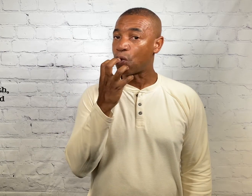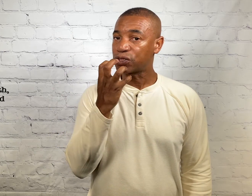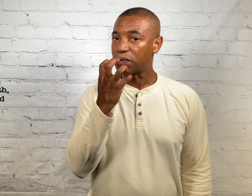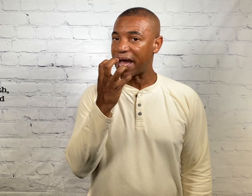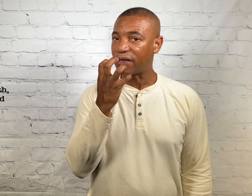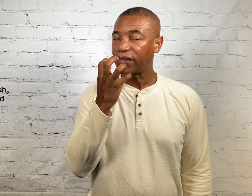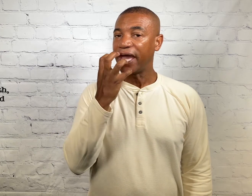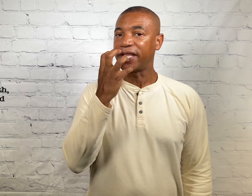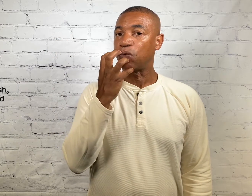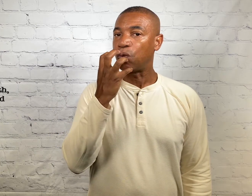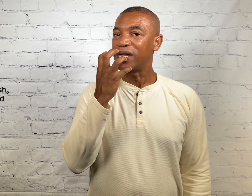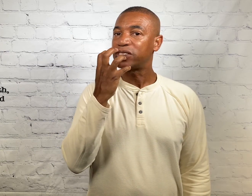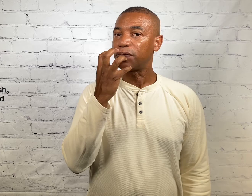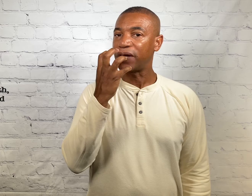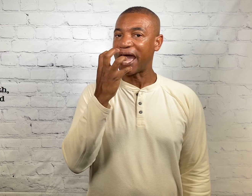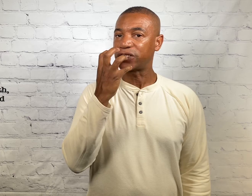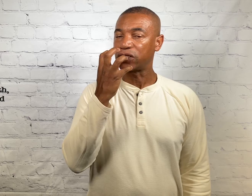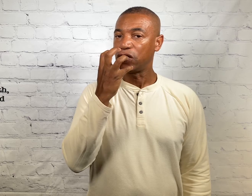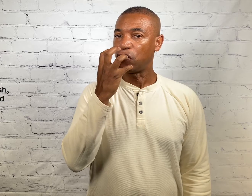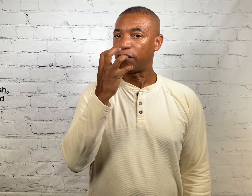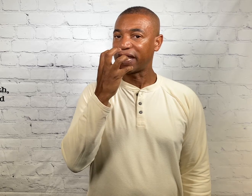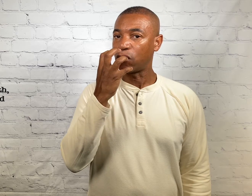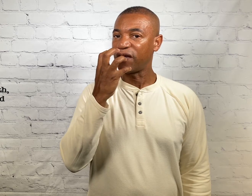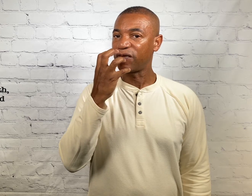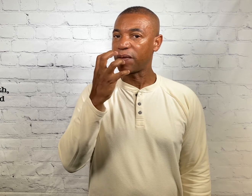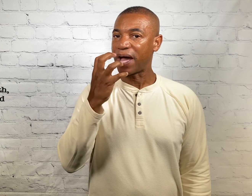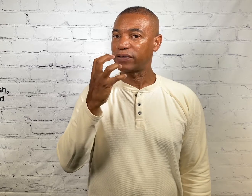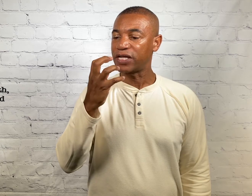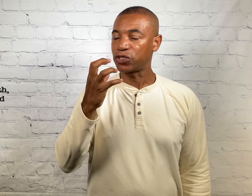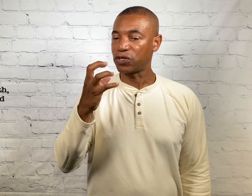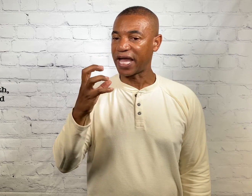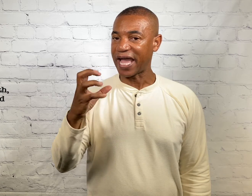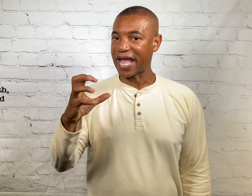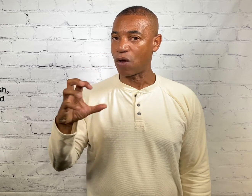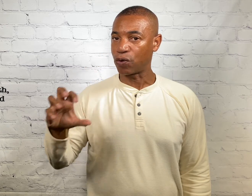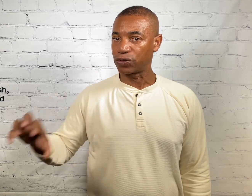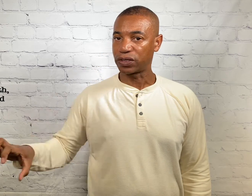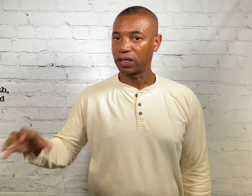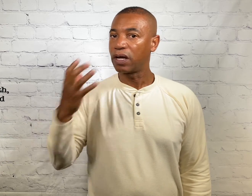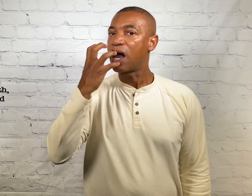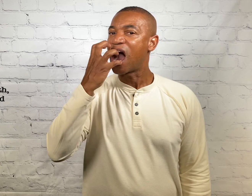the mouth, and then with one simple action, you'll bring that away from your mouth and turn the hand outwards.